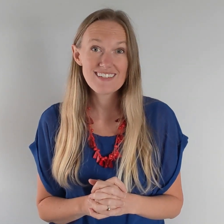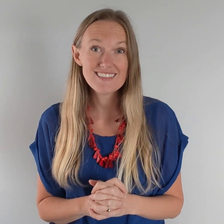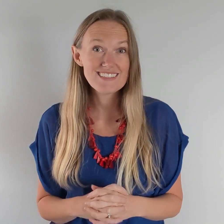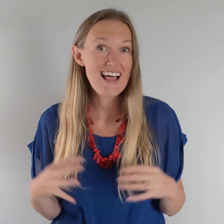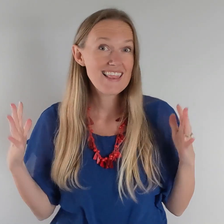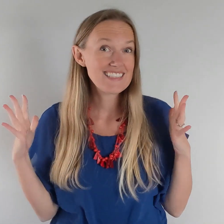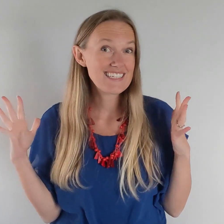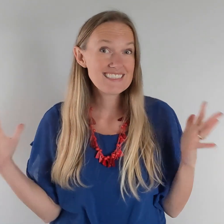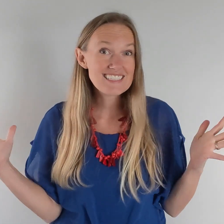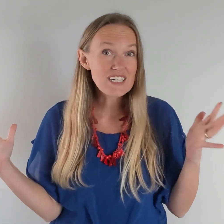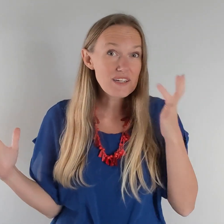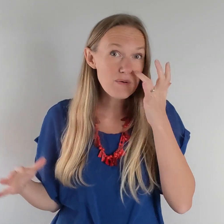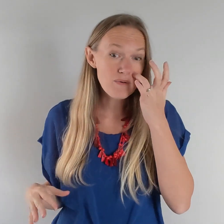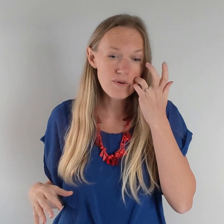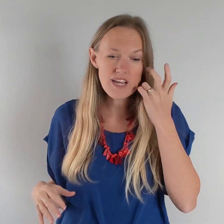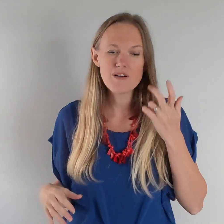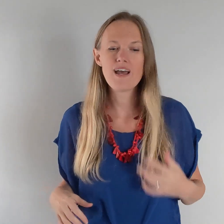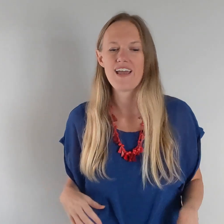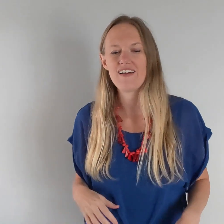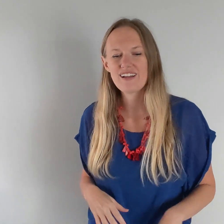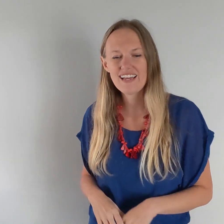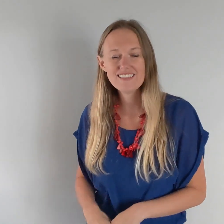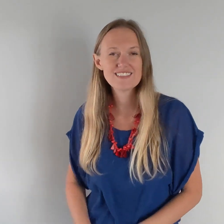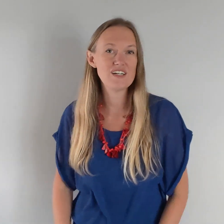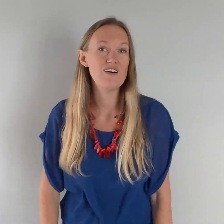signs. Let's get started right away, okay? So,